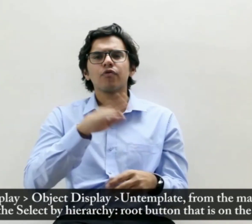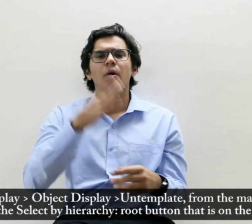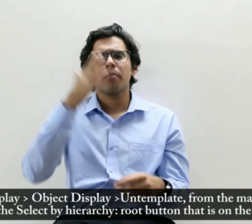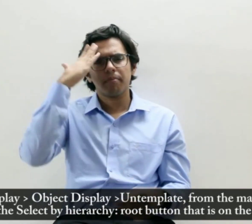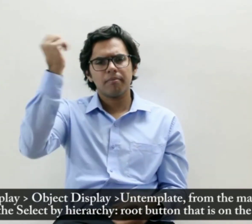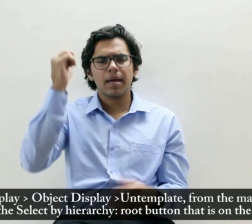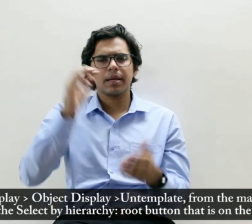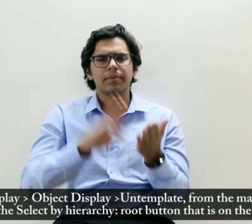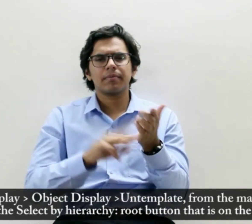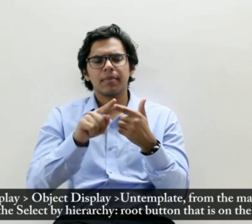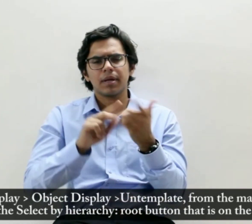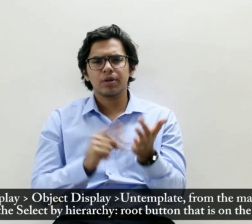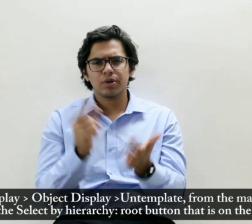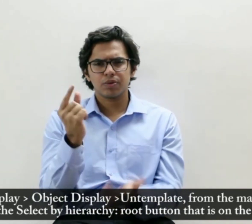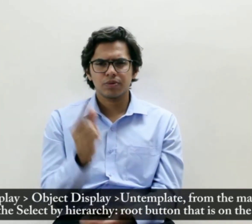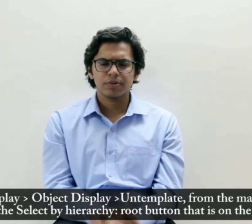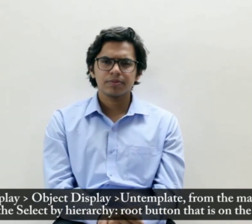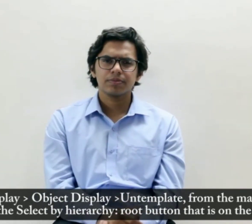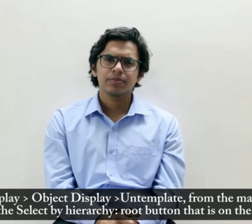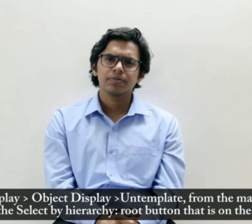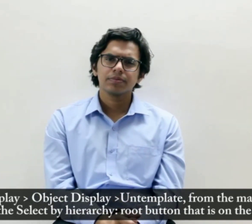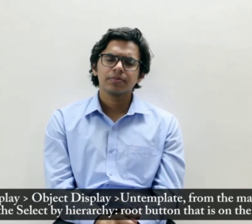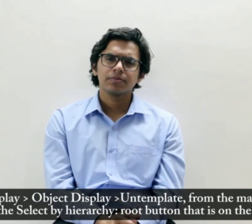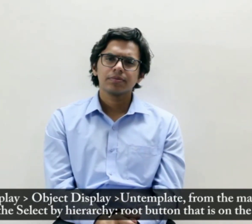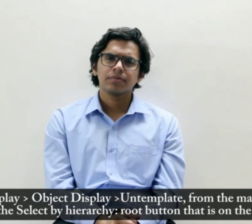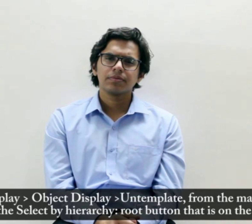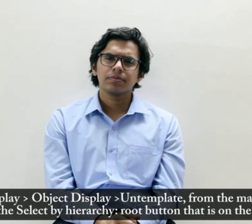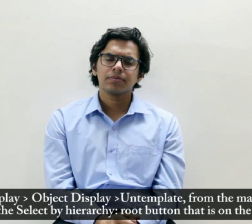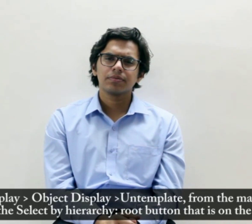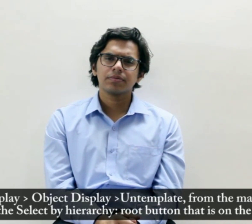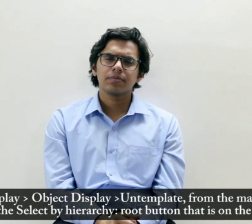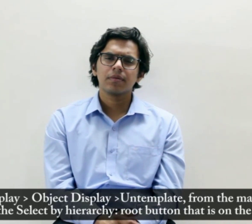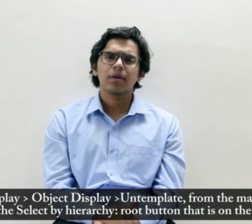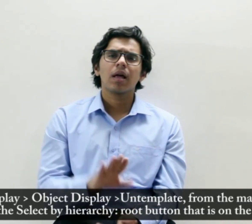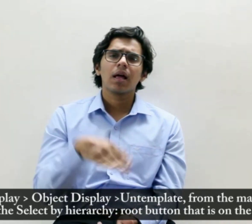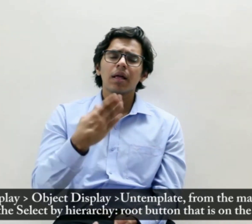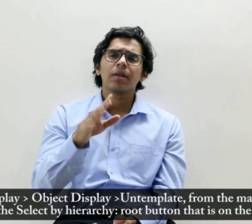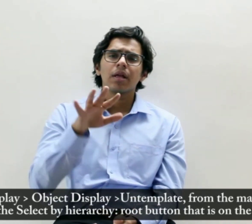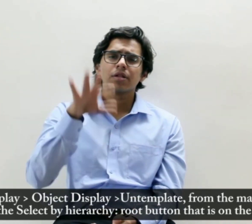the Select by Hierarchy root button that is on the status line.